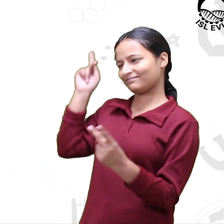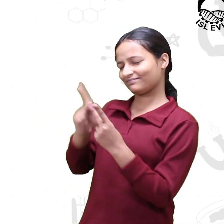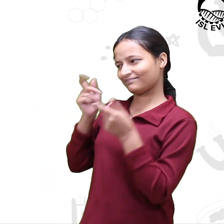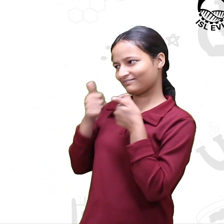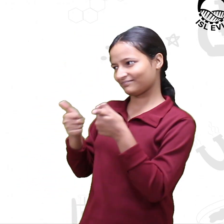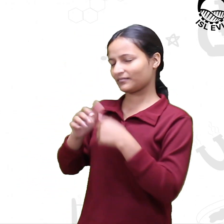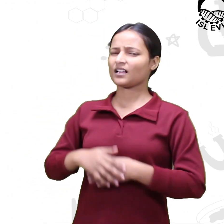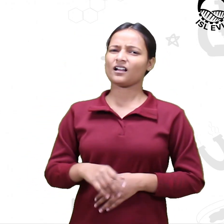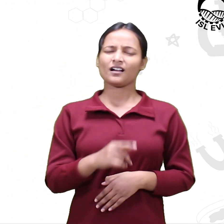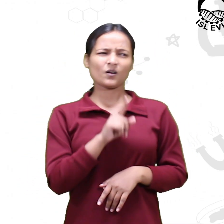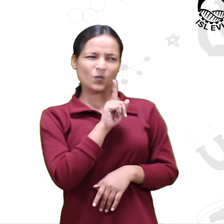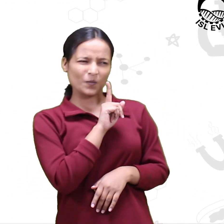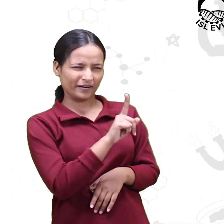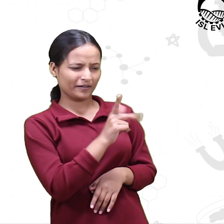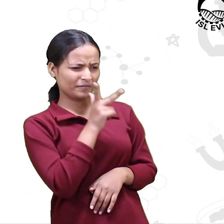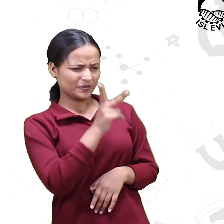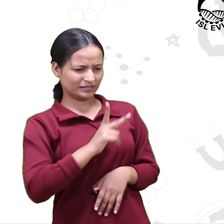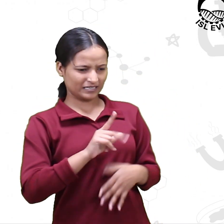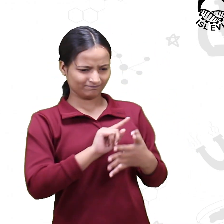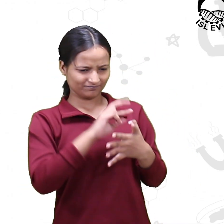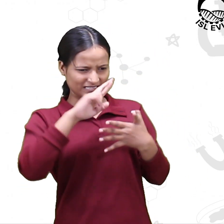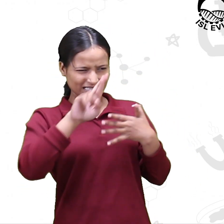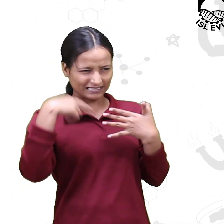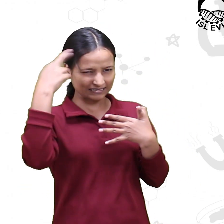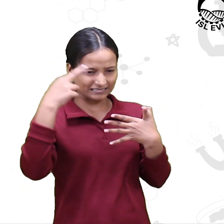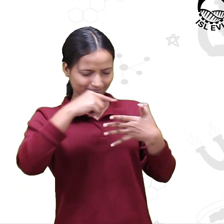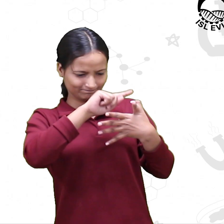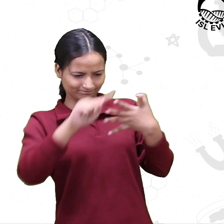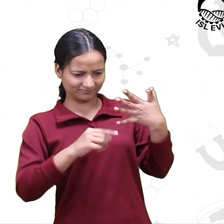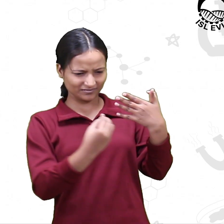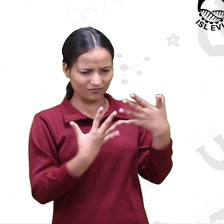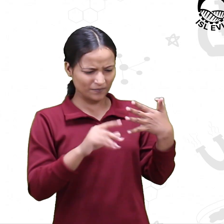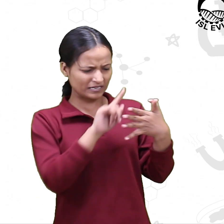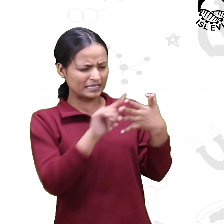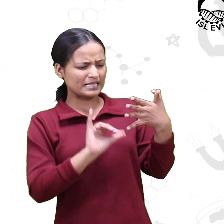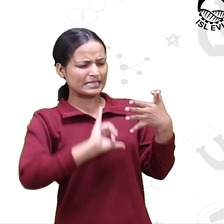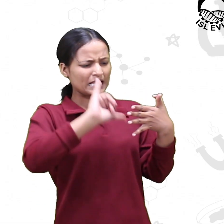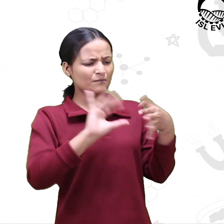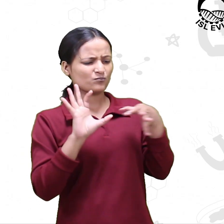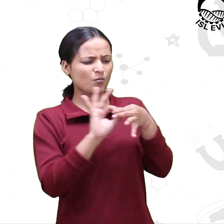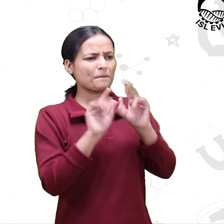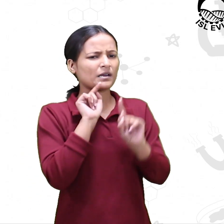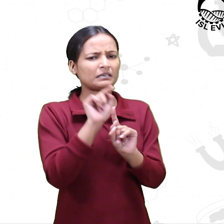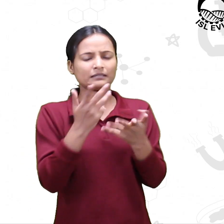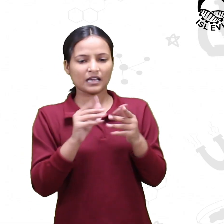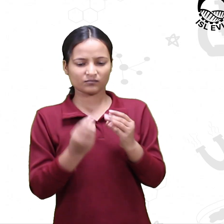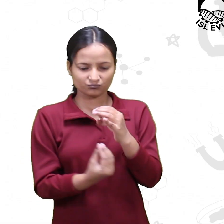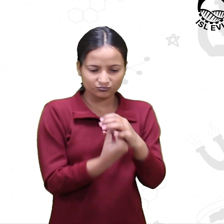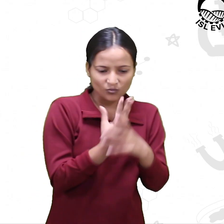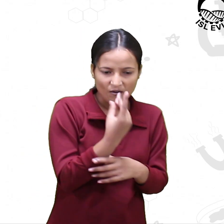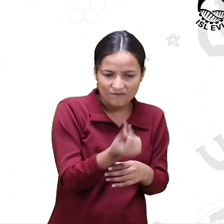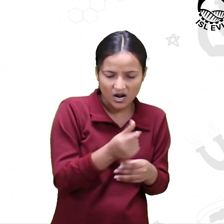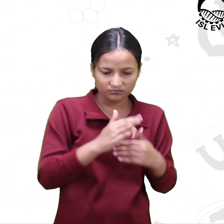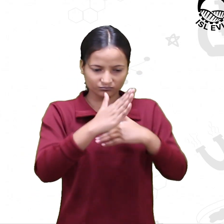like there was something up with these cells. They were either growing too much, or growing abnormally, or